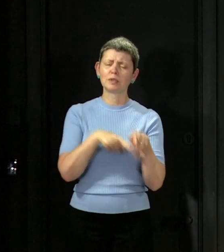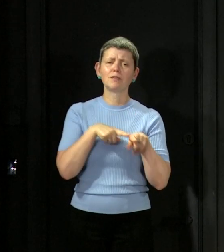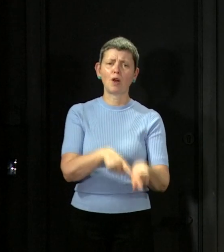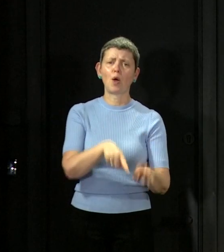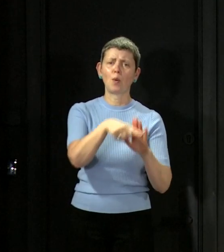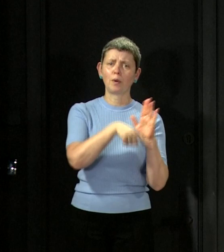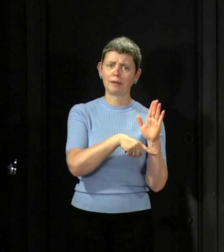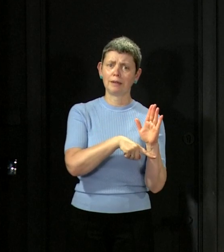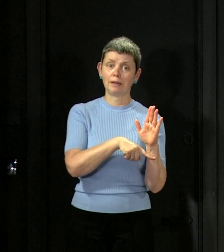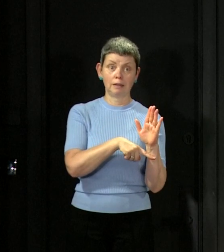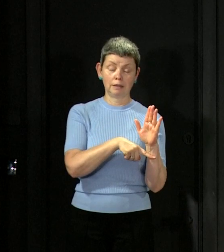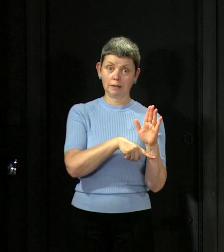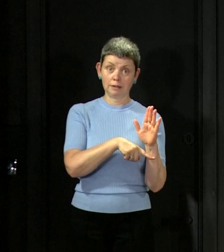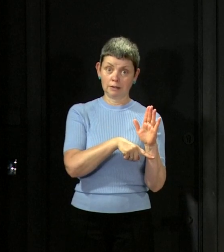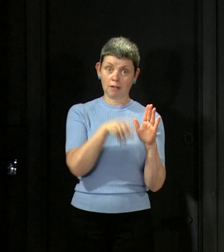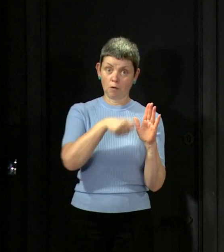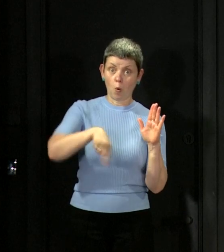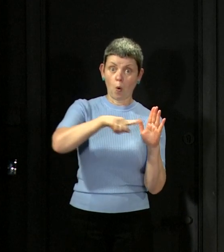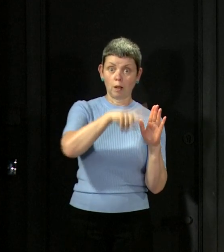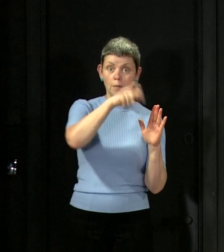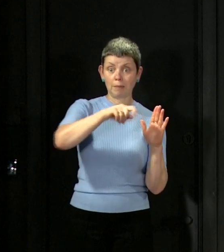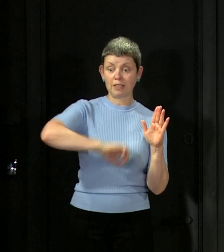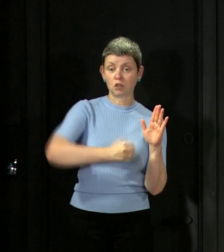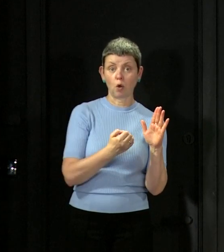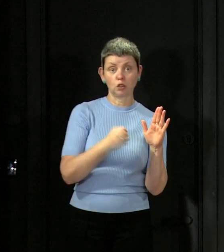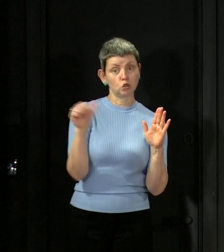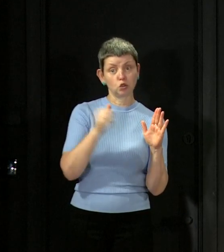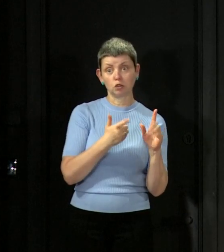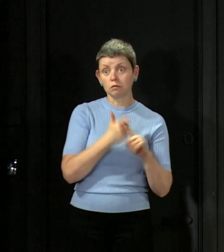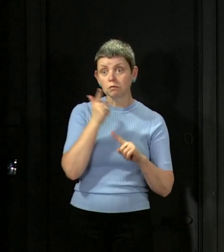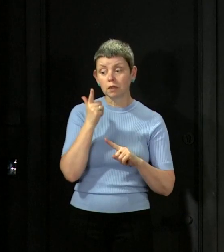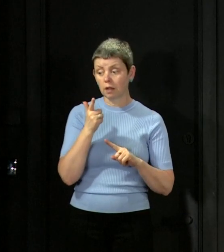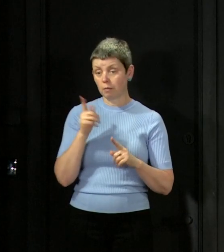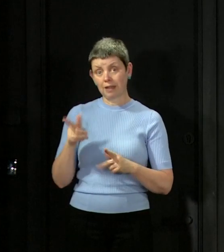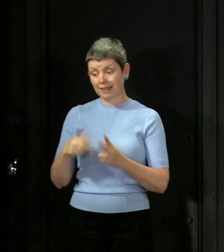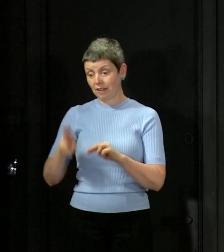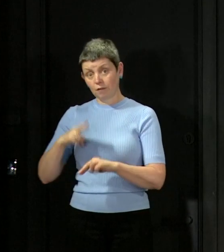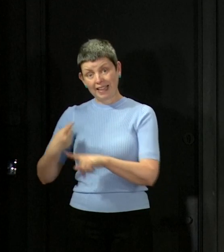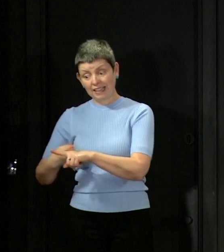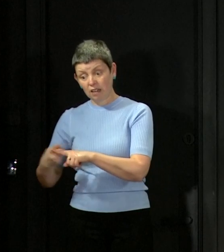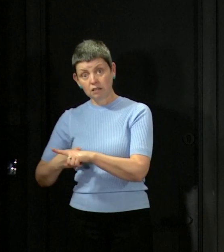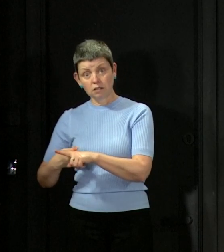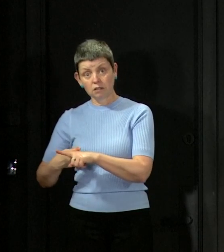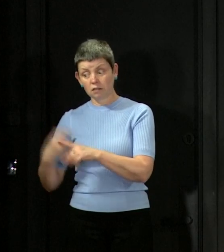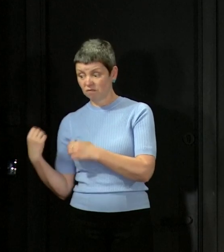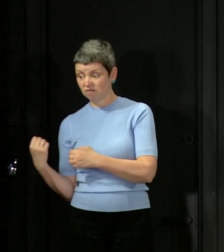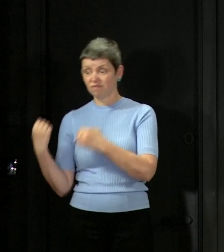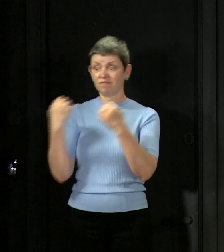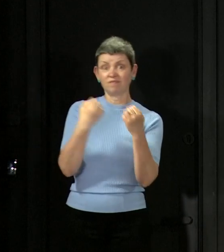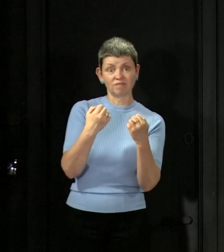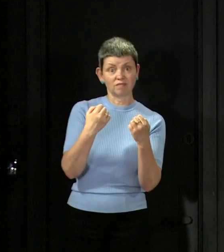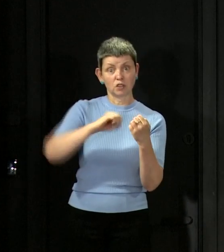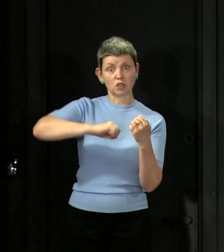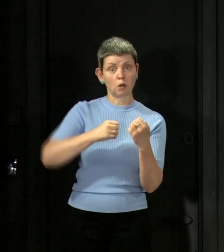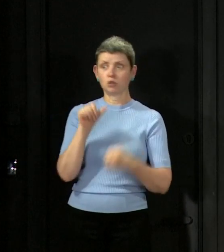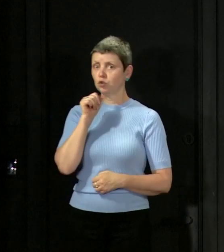that applies to people in Scotland. You shouldn't be travelling to Scotland except for essential purposes. But if you're not from